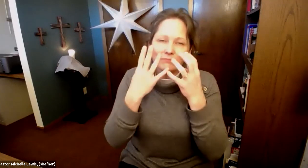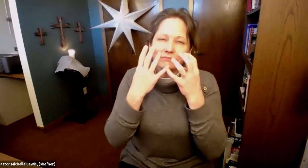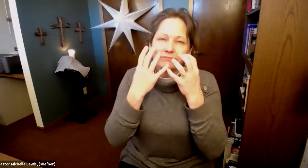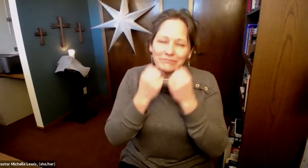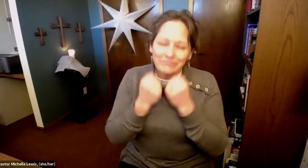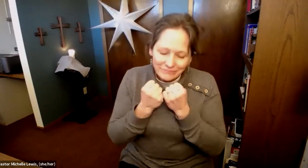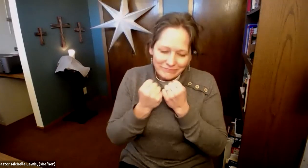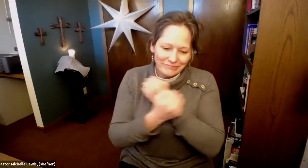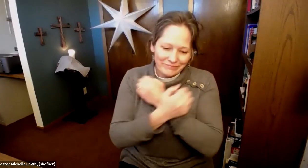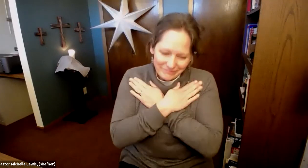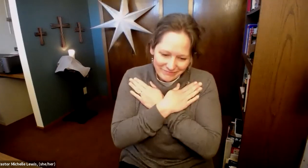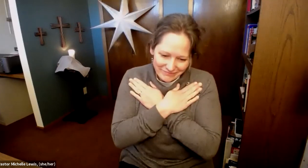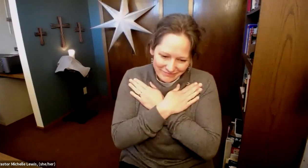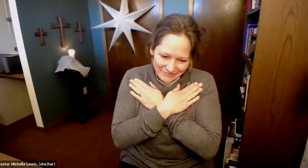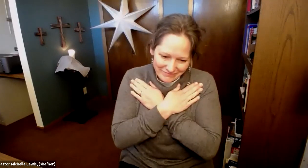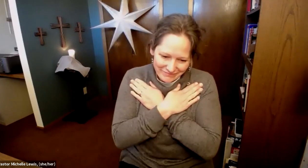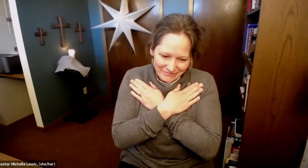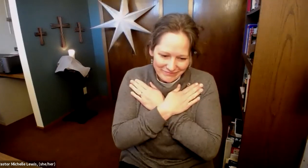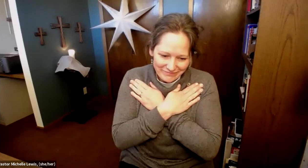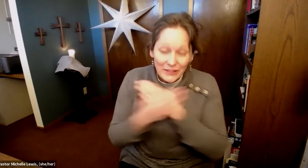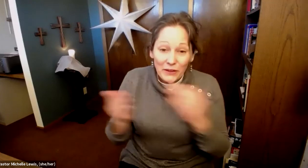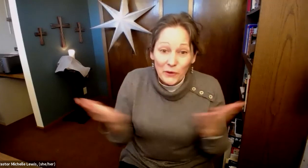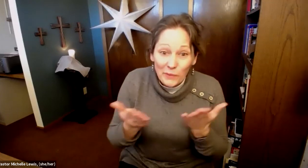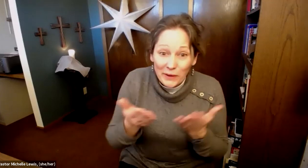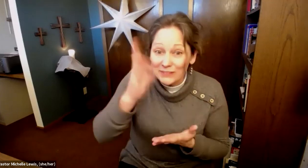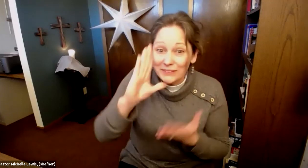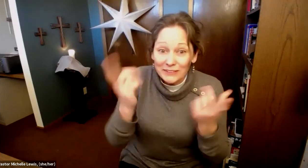names you beloved,